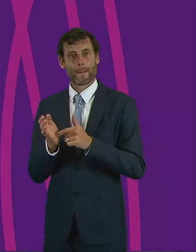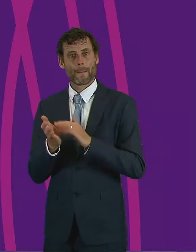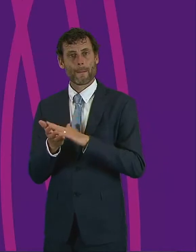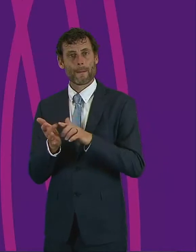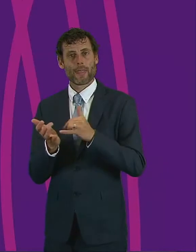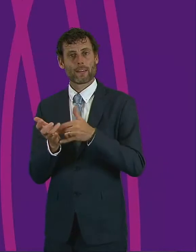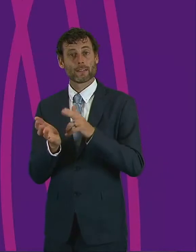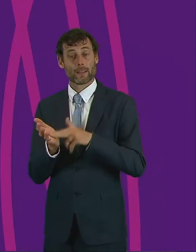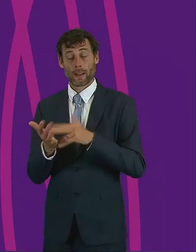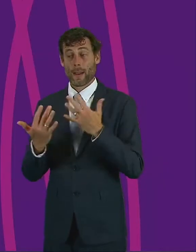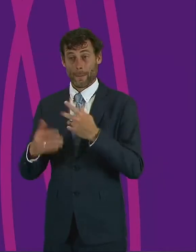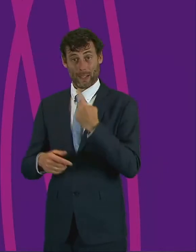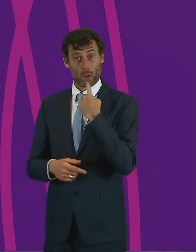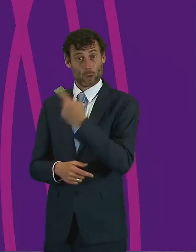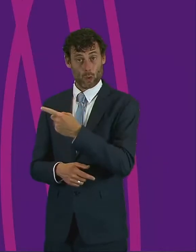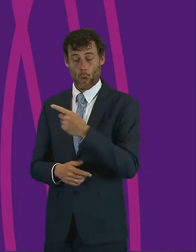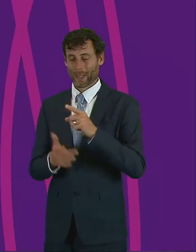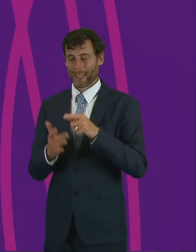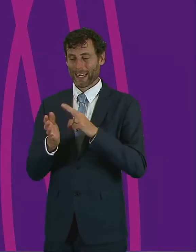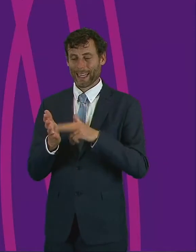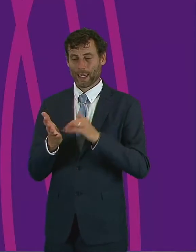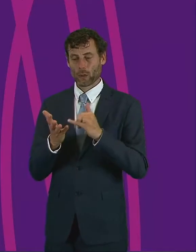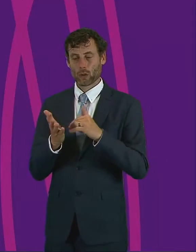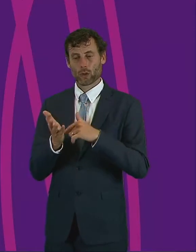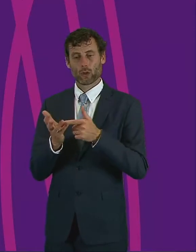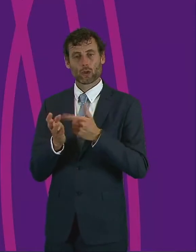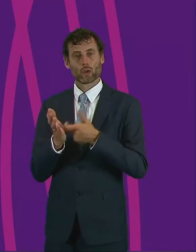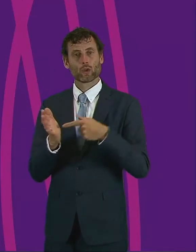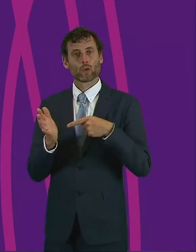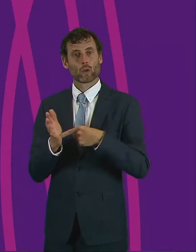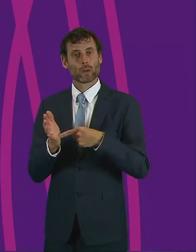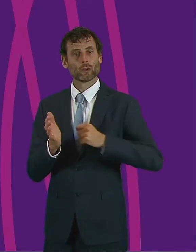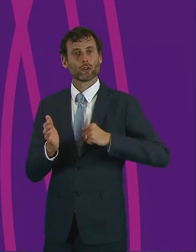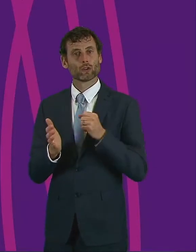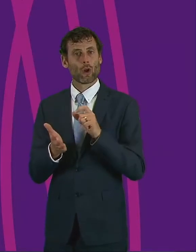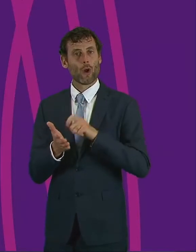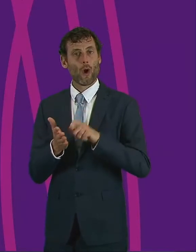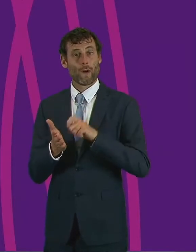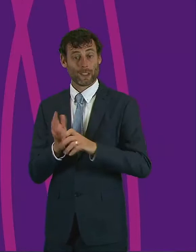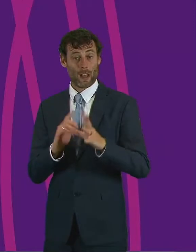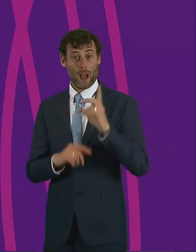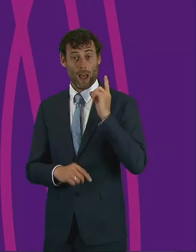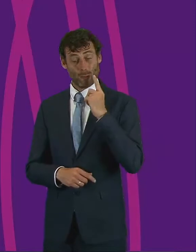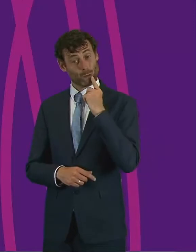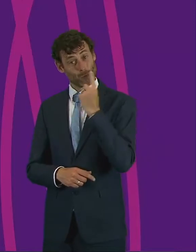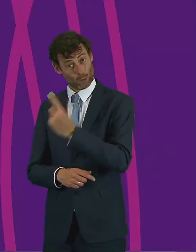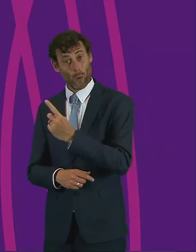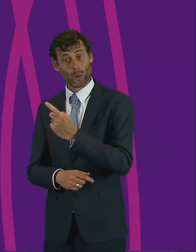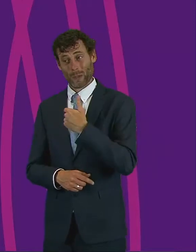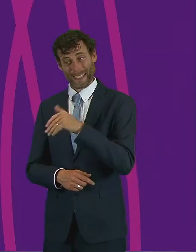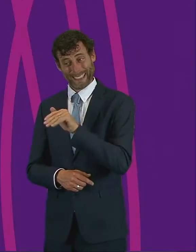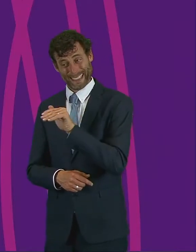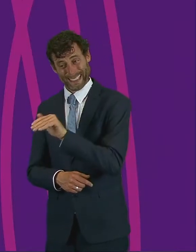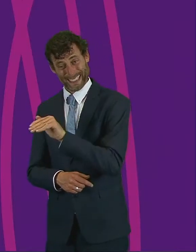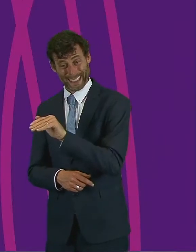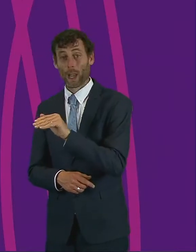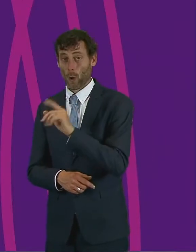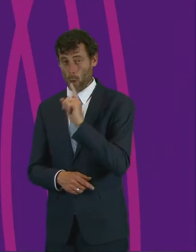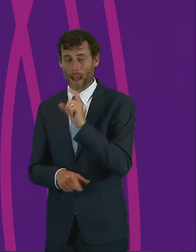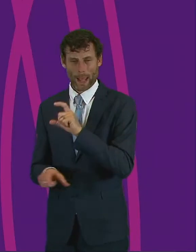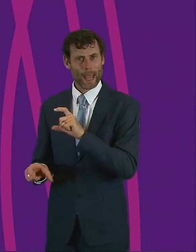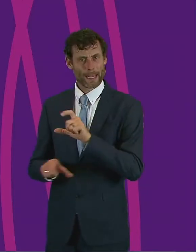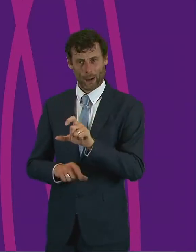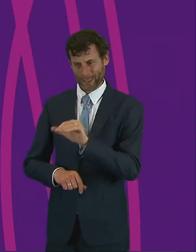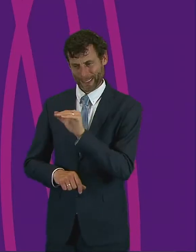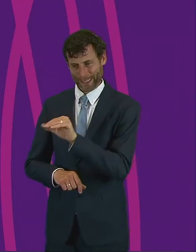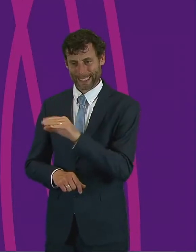Government colleagues on a call with Ian Stewart, the Minister at the Scotland office last week. So we'll continue to press the UK Government on the matter in order that